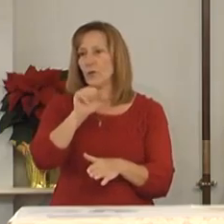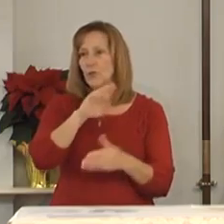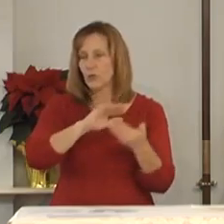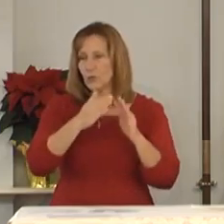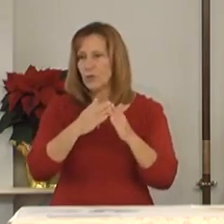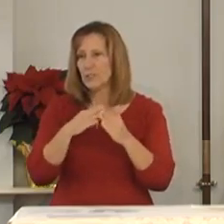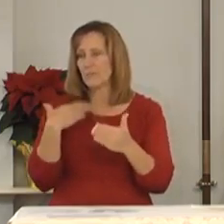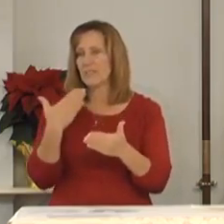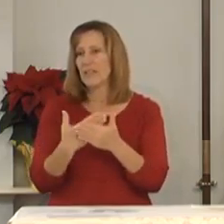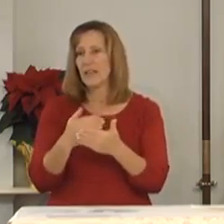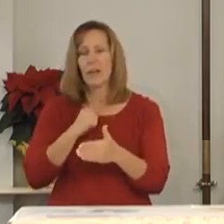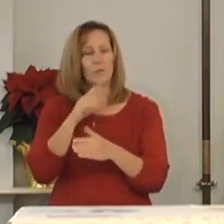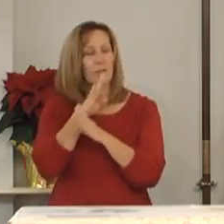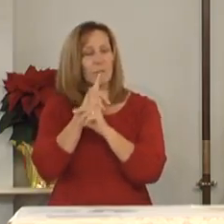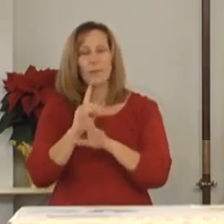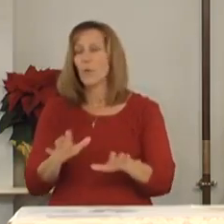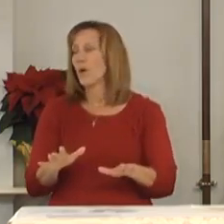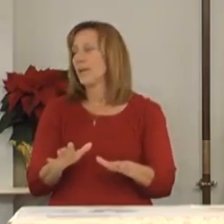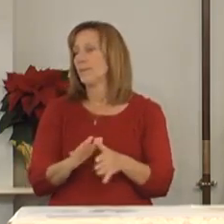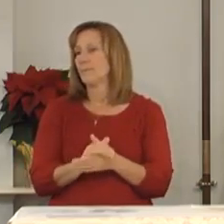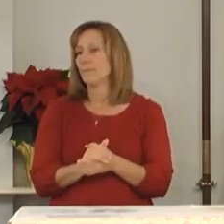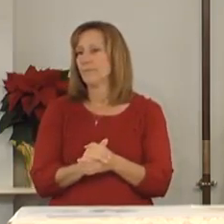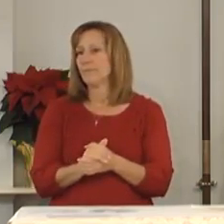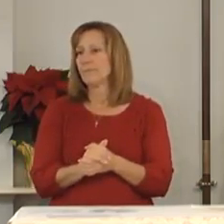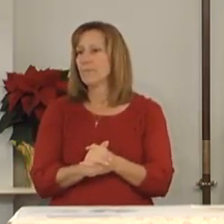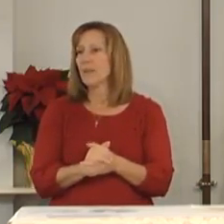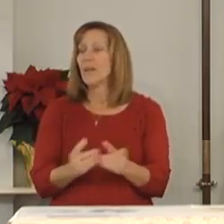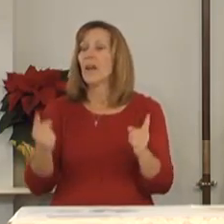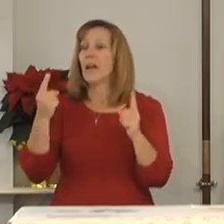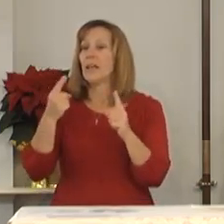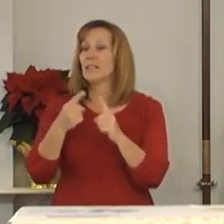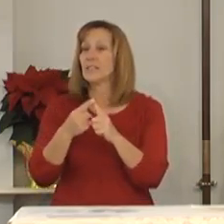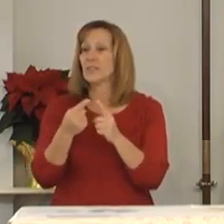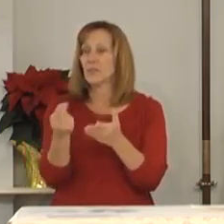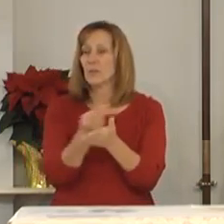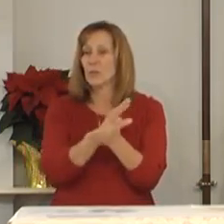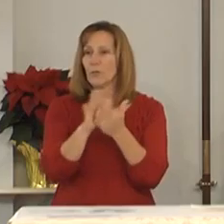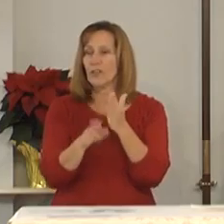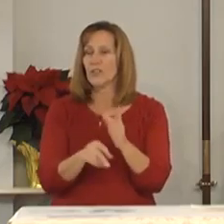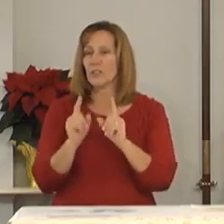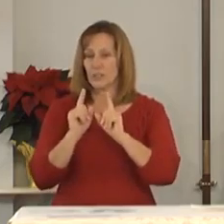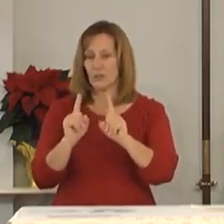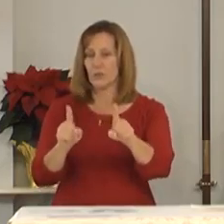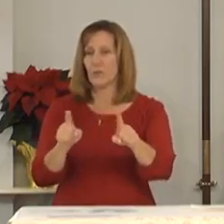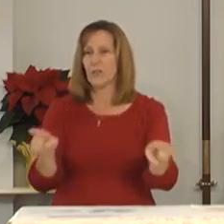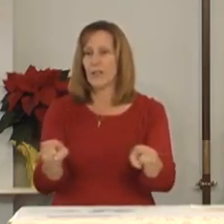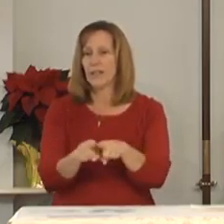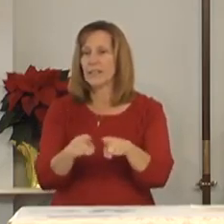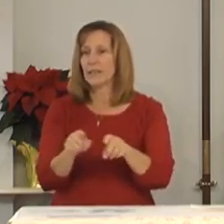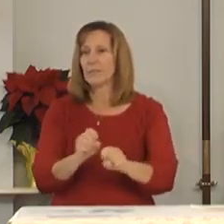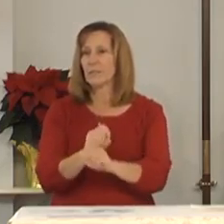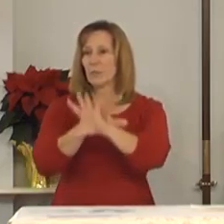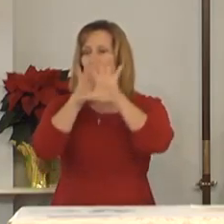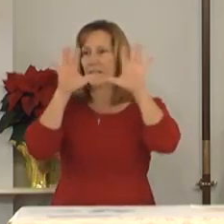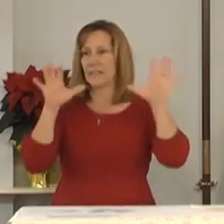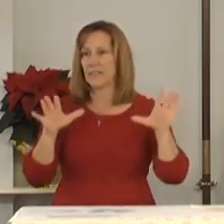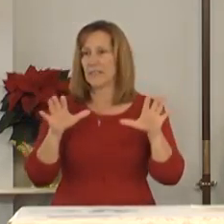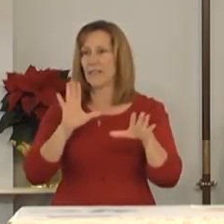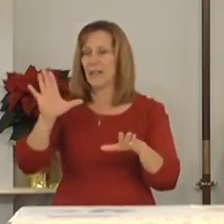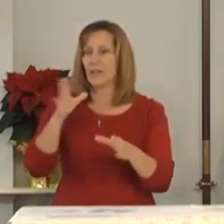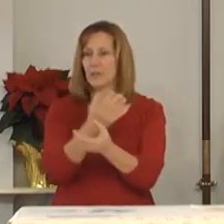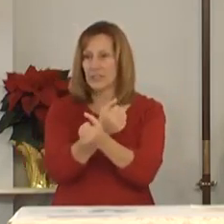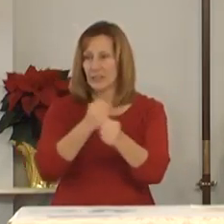Jerusalem's sake, I will not be quiet, until her righteousness goes forth as brightness, and